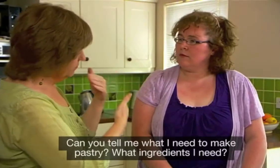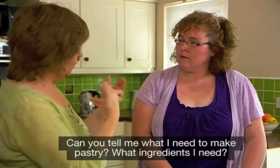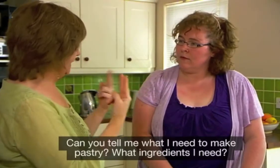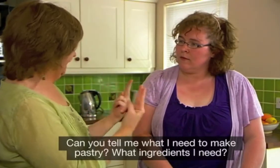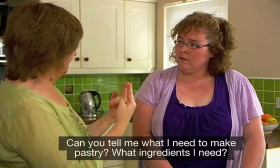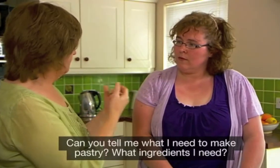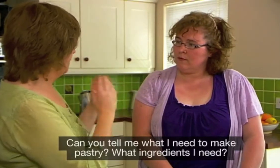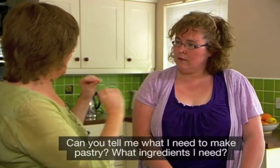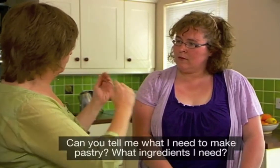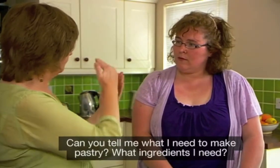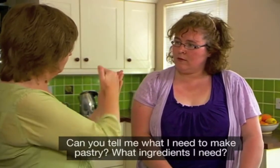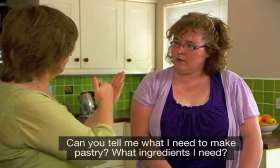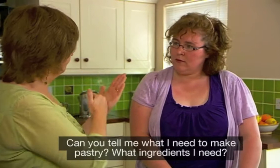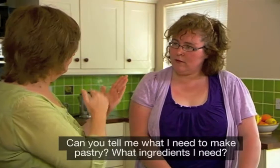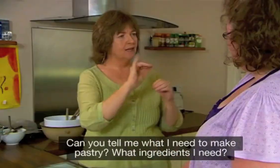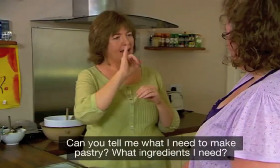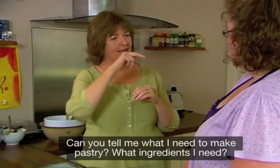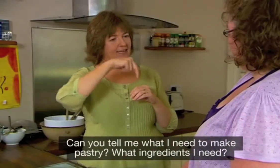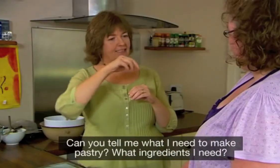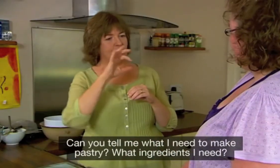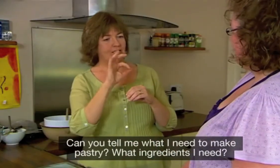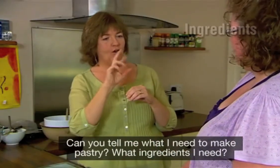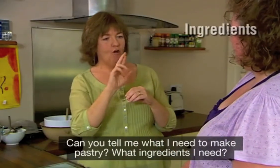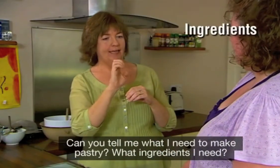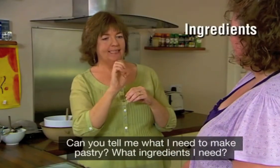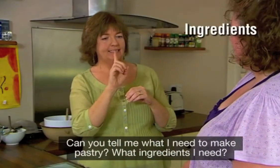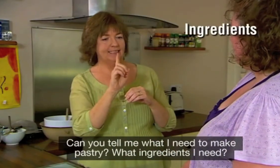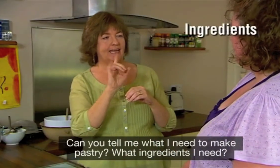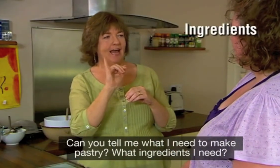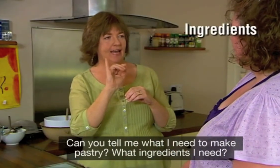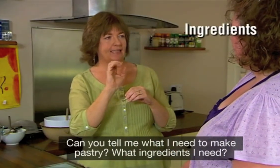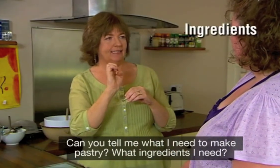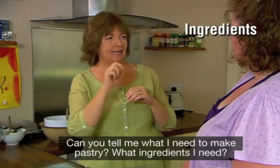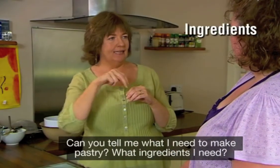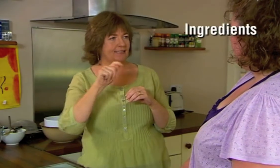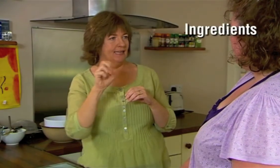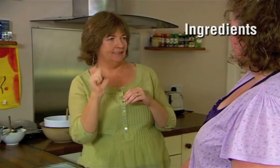Can you tell me what I need to make pastry? What ingredients I need?